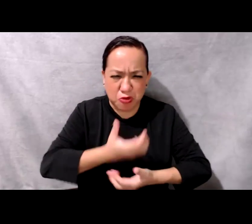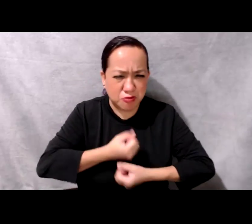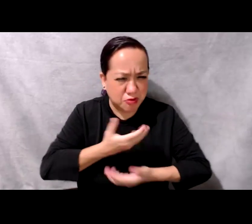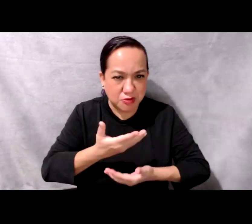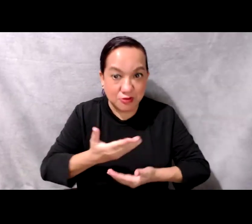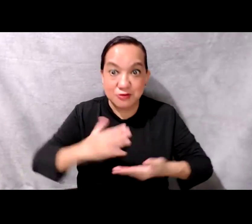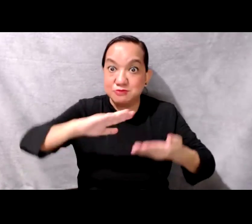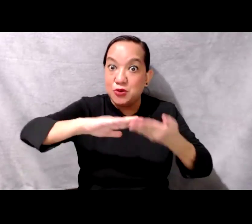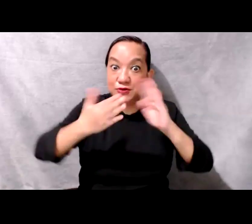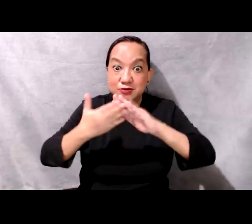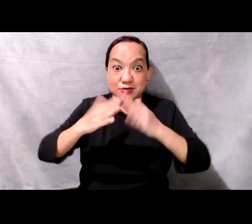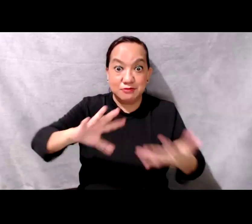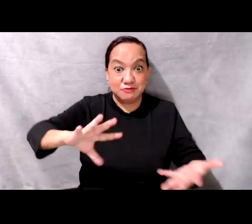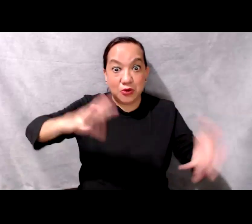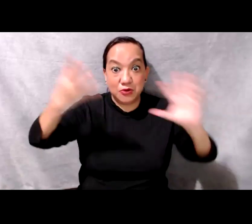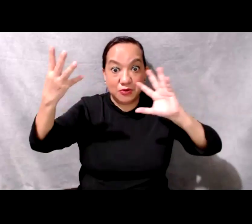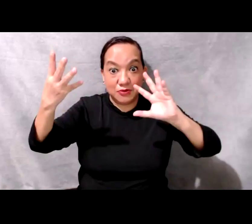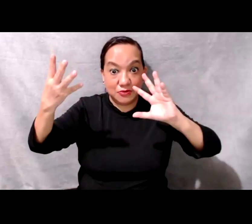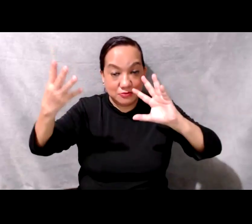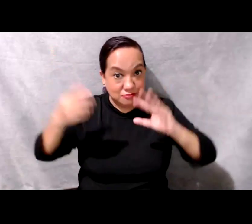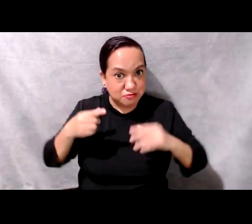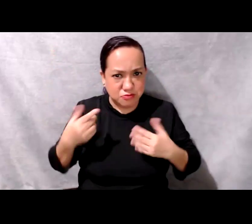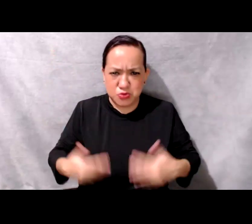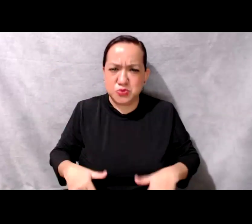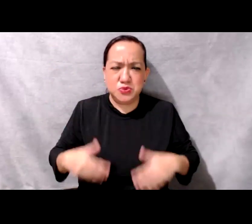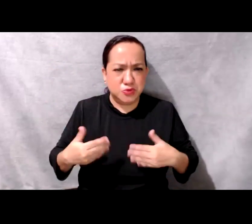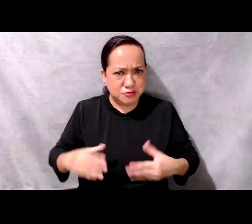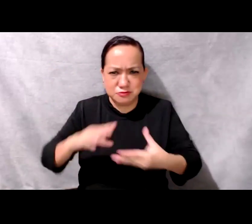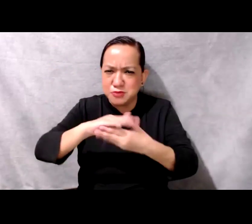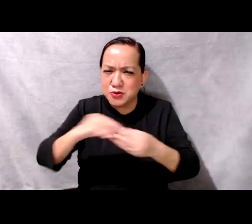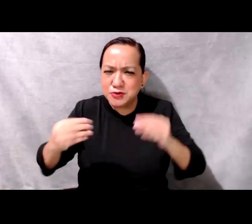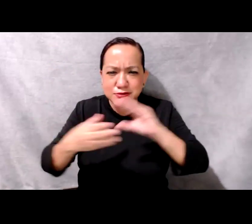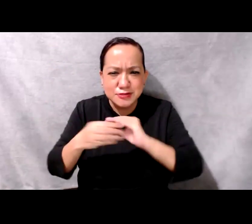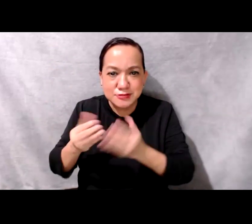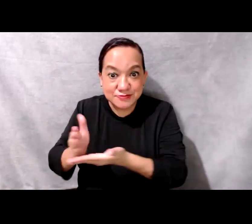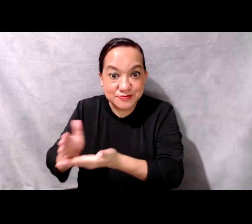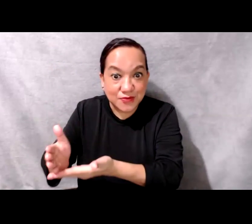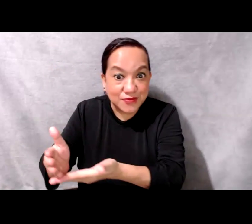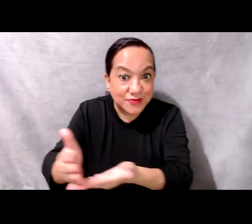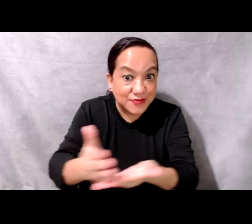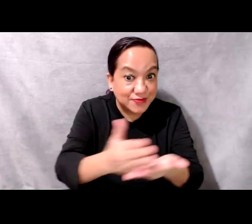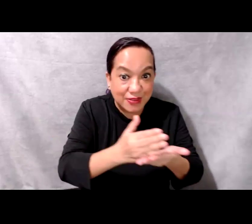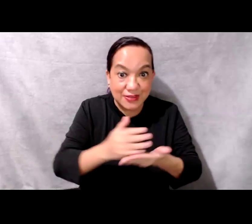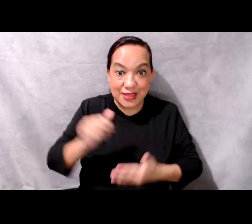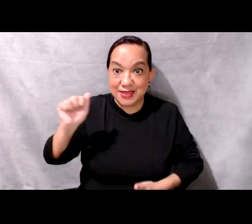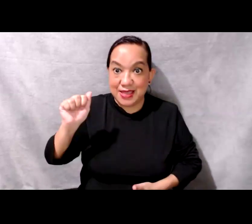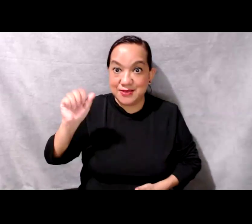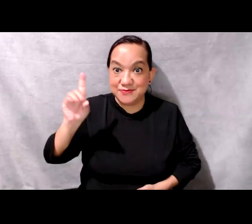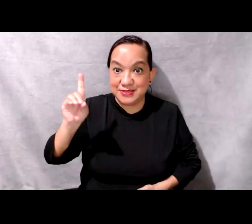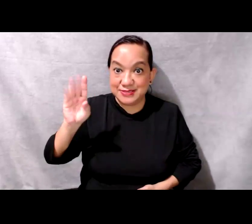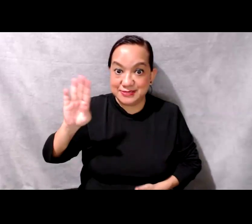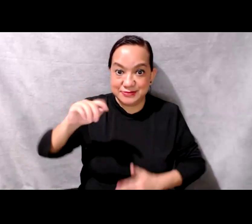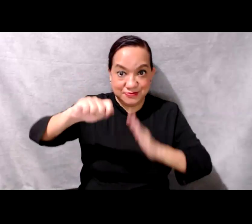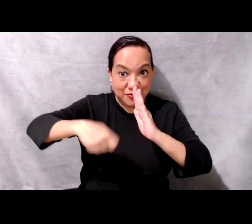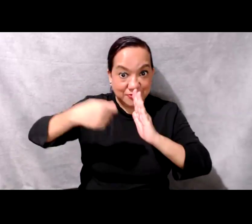objects and stories from their experiences through ADB projects. Thank you once again, and thank you to our panelists.